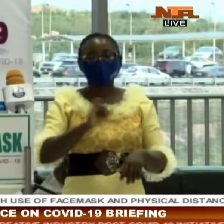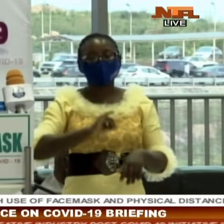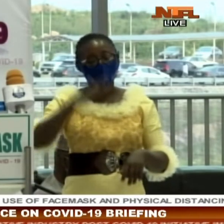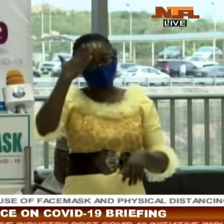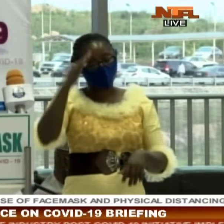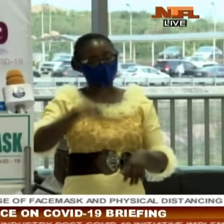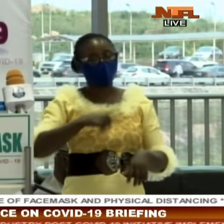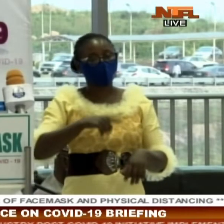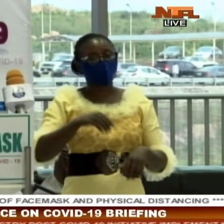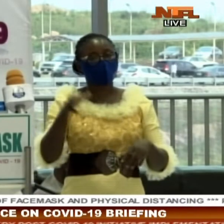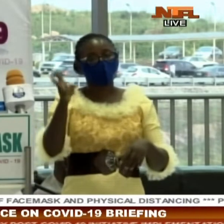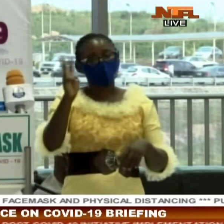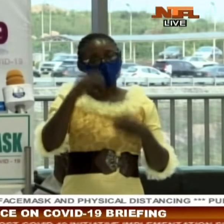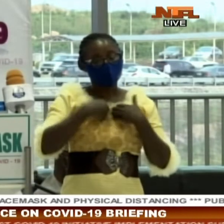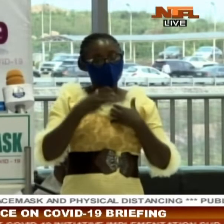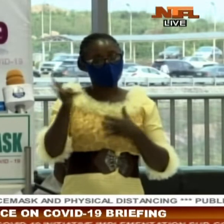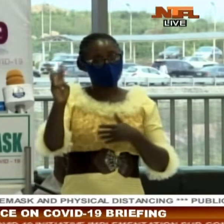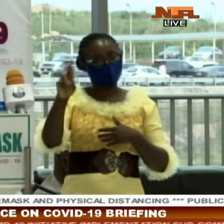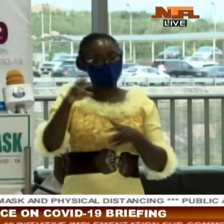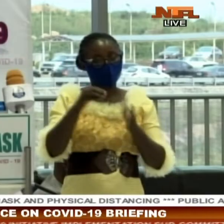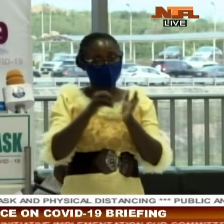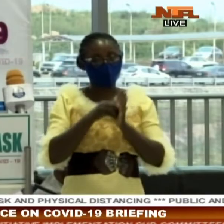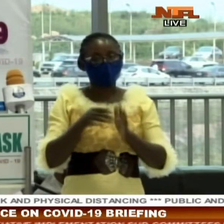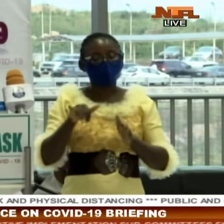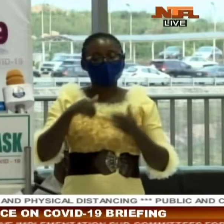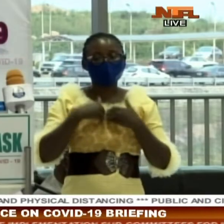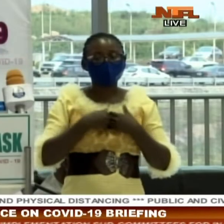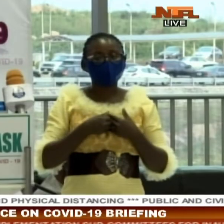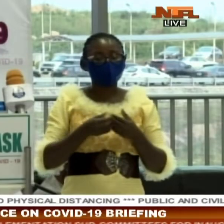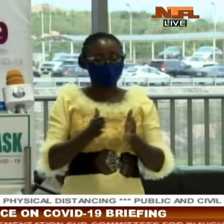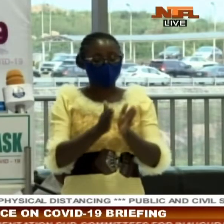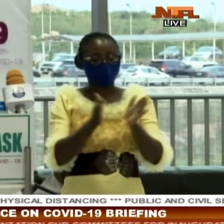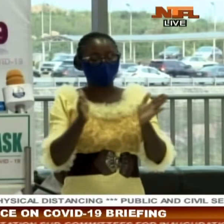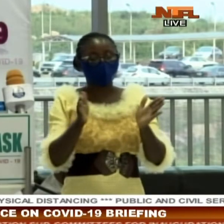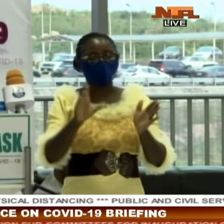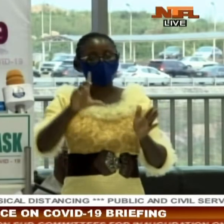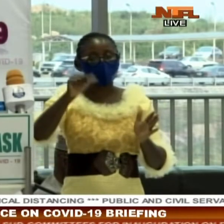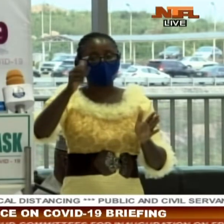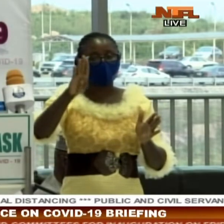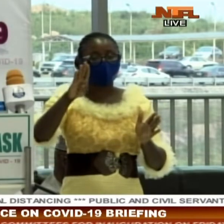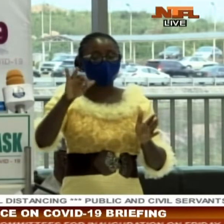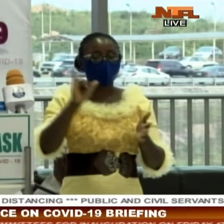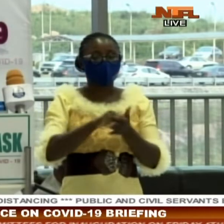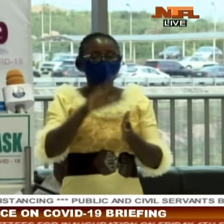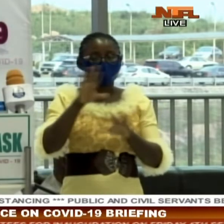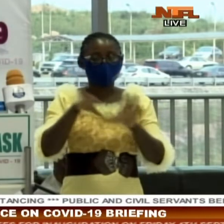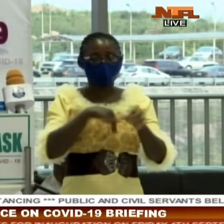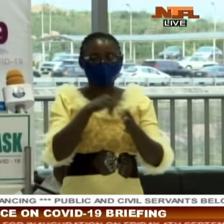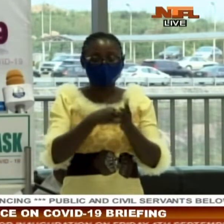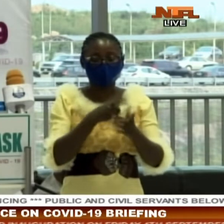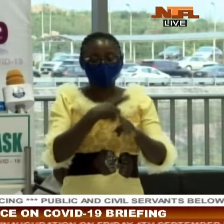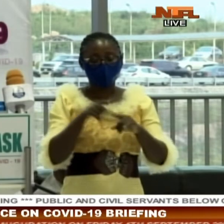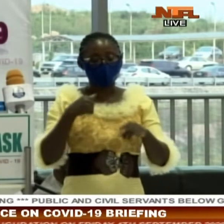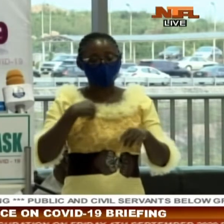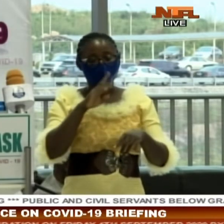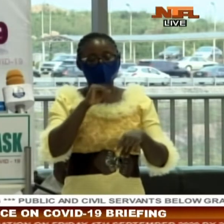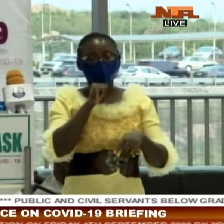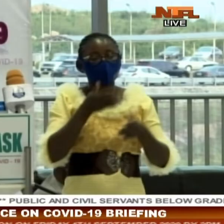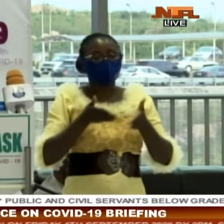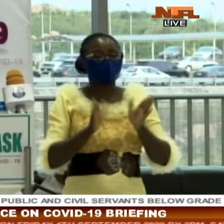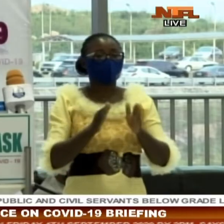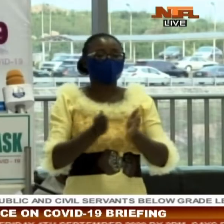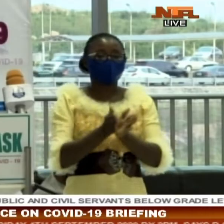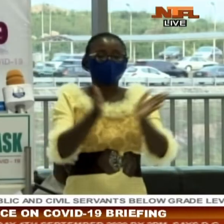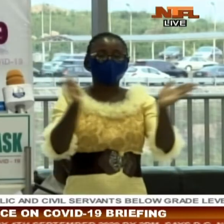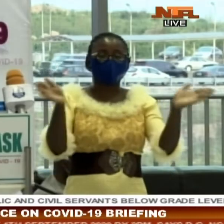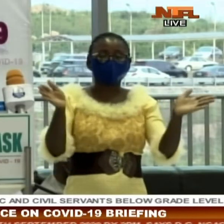think they have part of the public laboratory system that is doing the test. But we are deliberately not allowing the